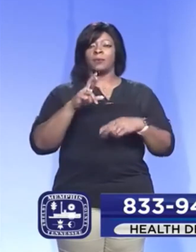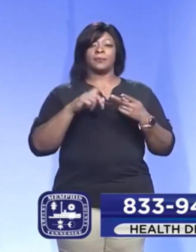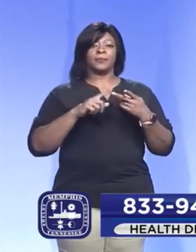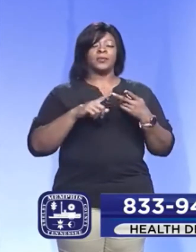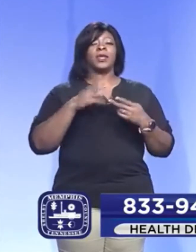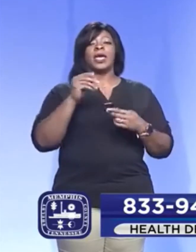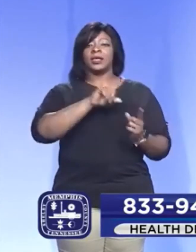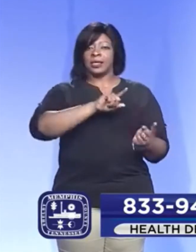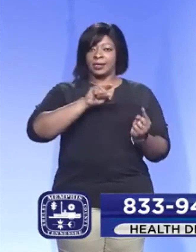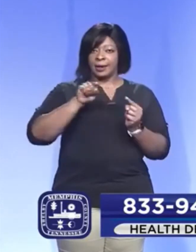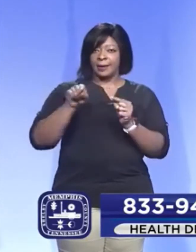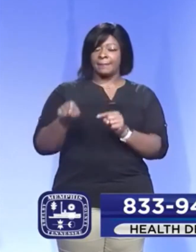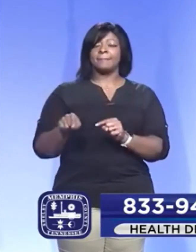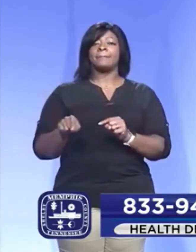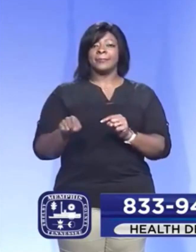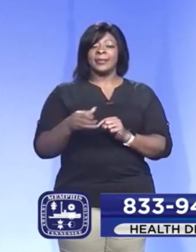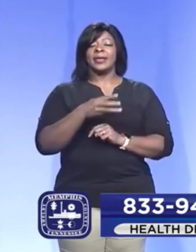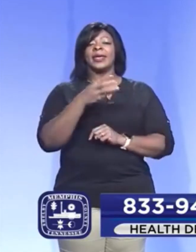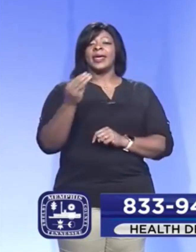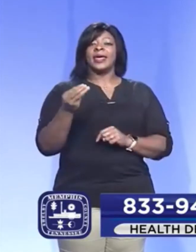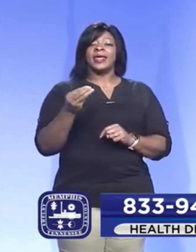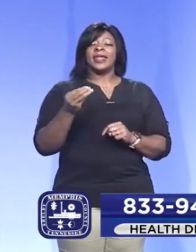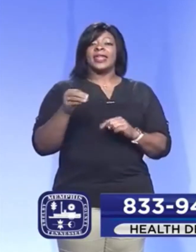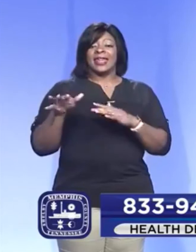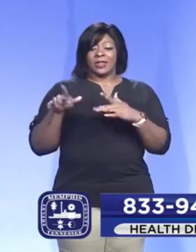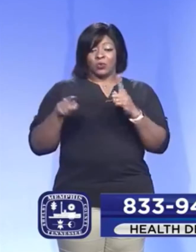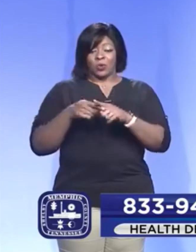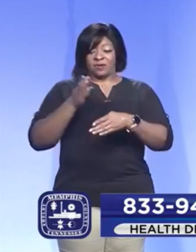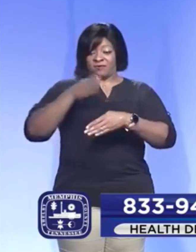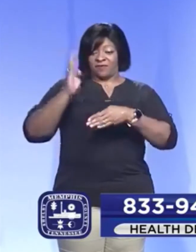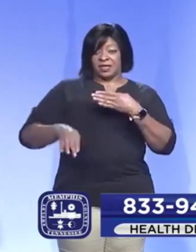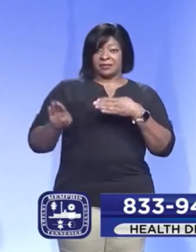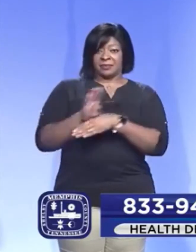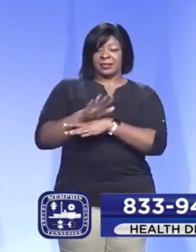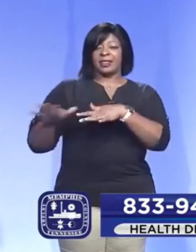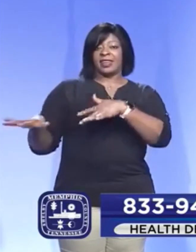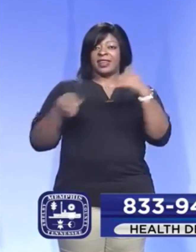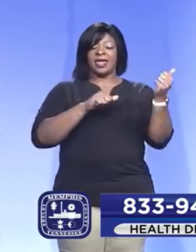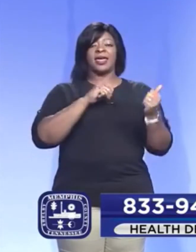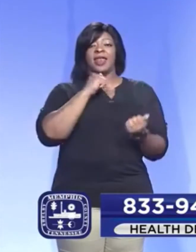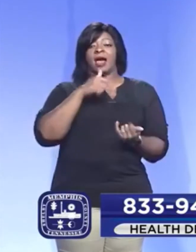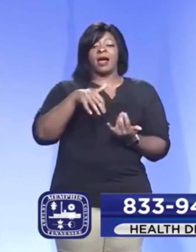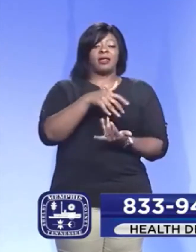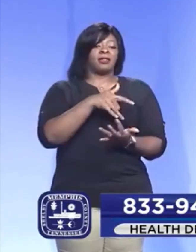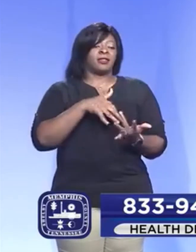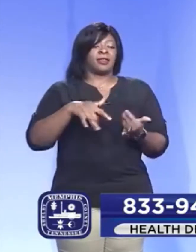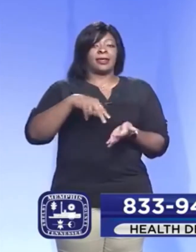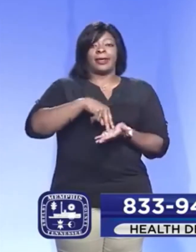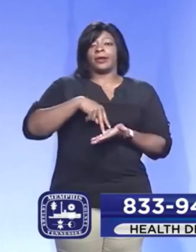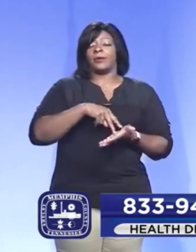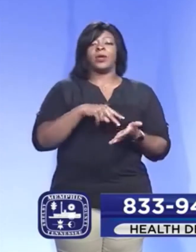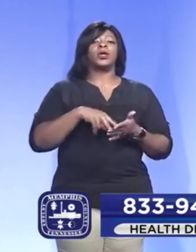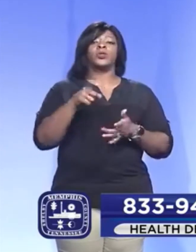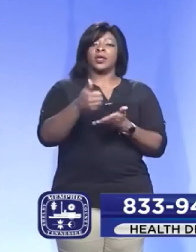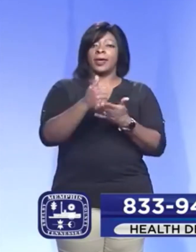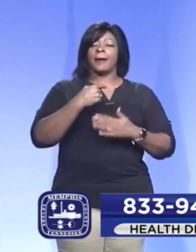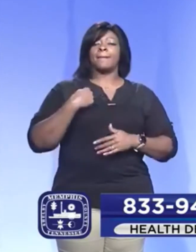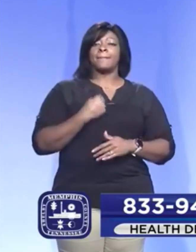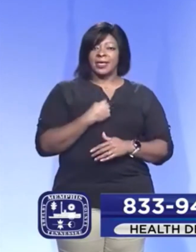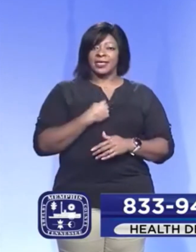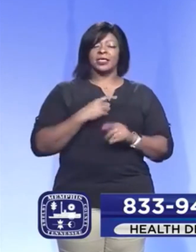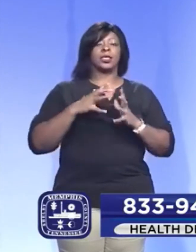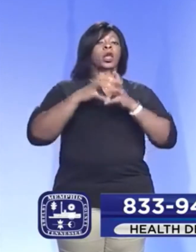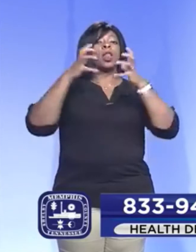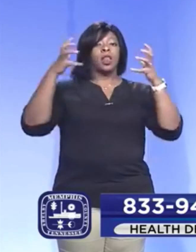to come and leave when done and not just hang around. You can help us tremendously